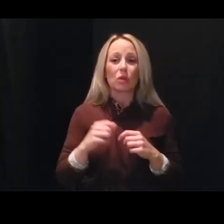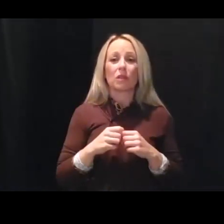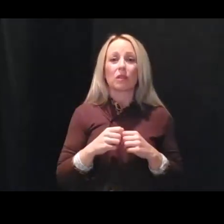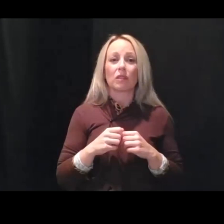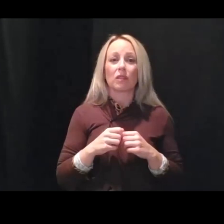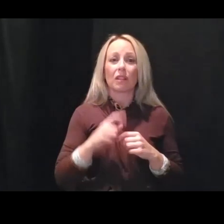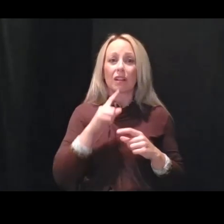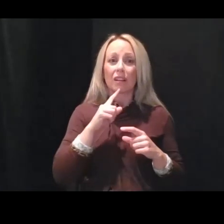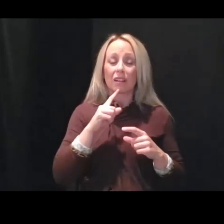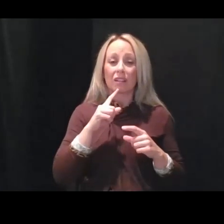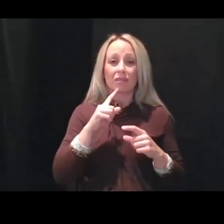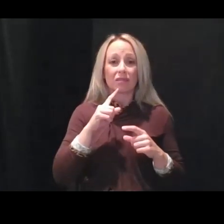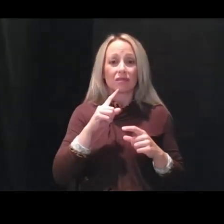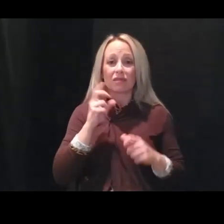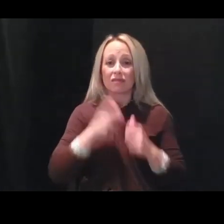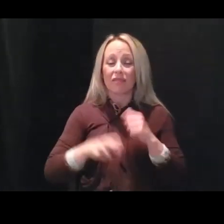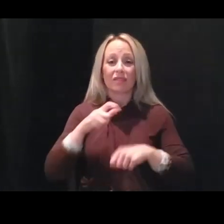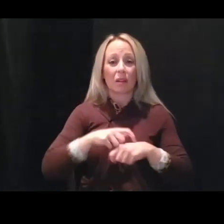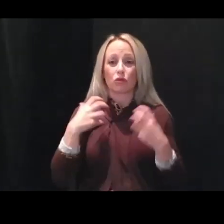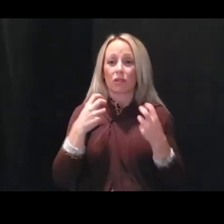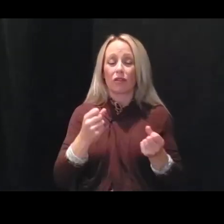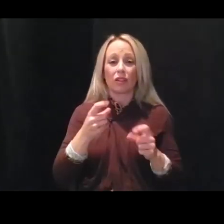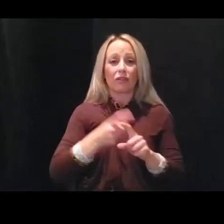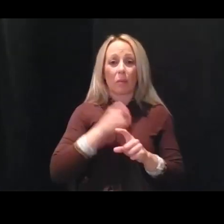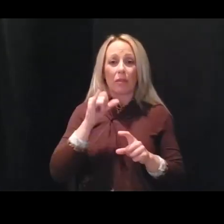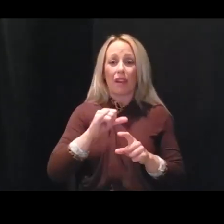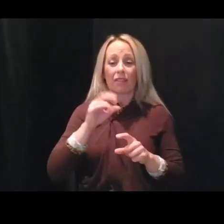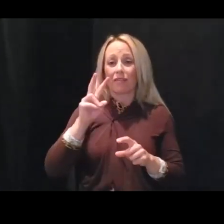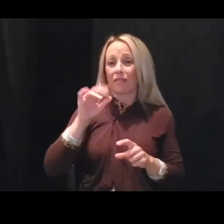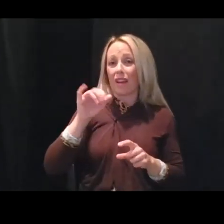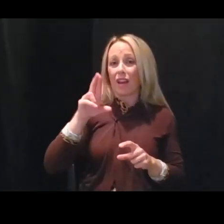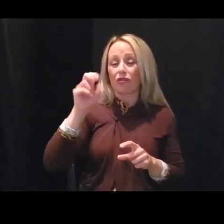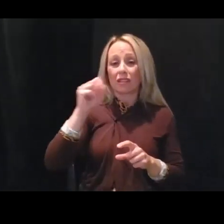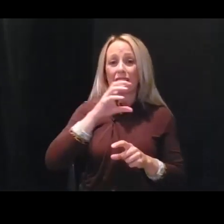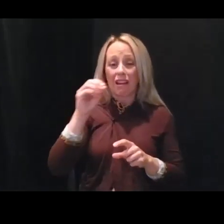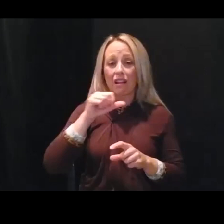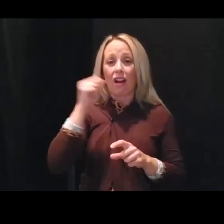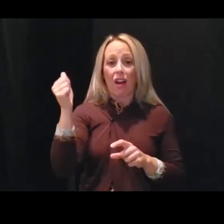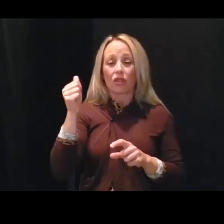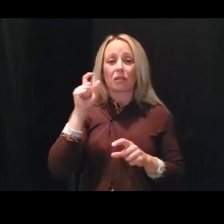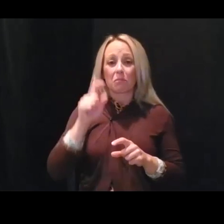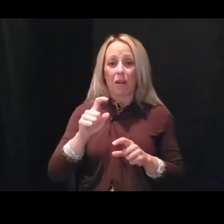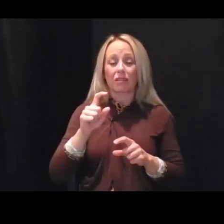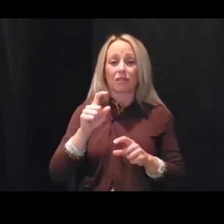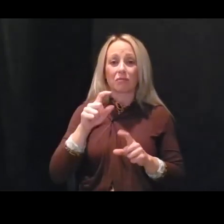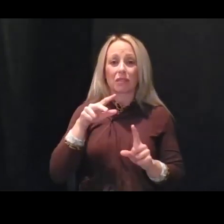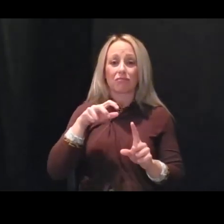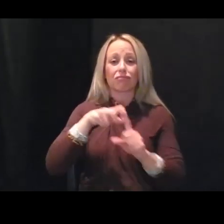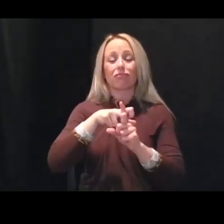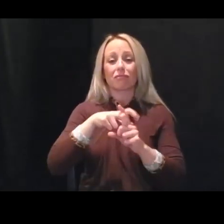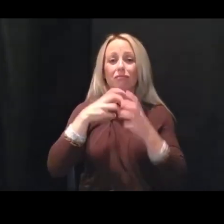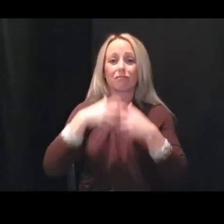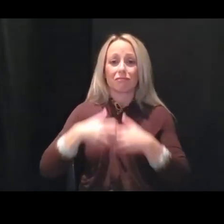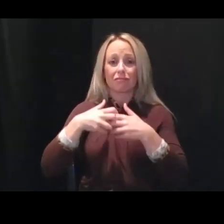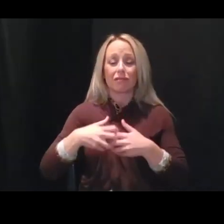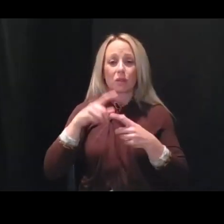actual recovery from the virus. Others end up on ventilators in the intensive care units, and there are others still who